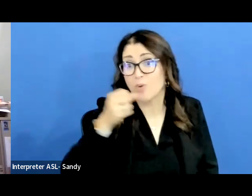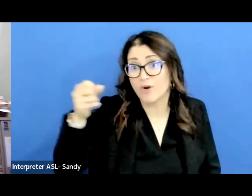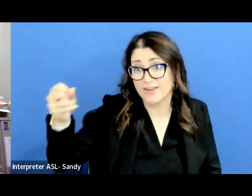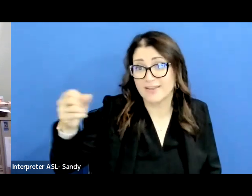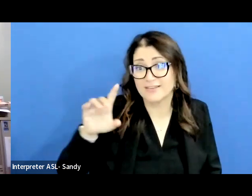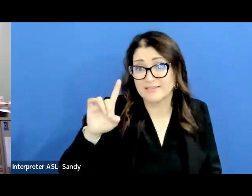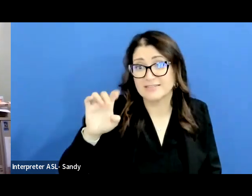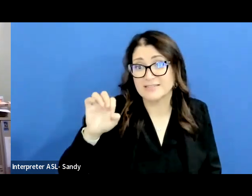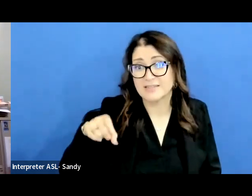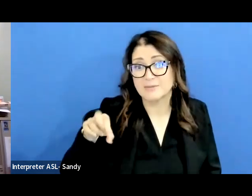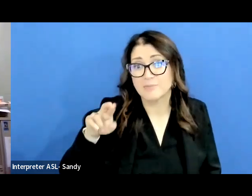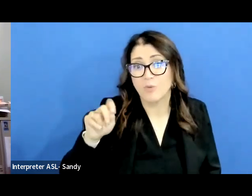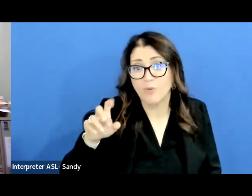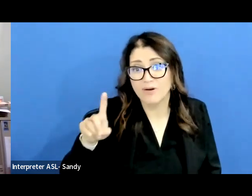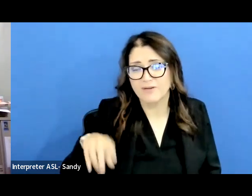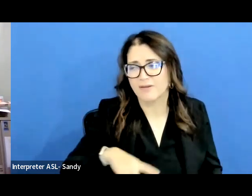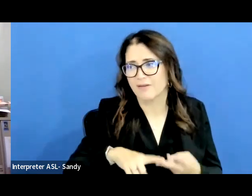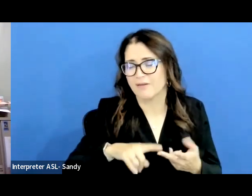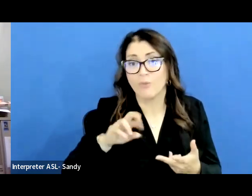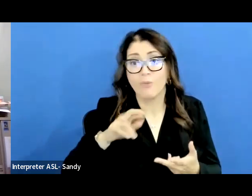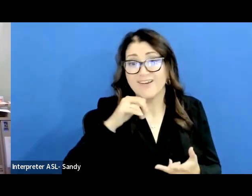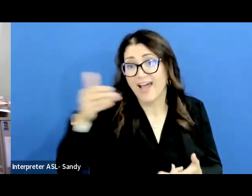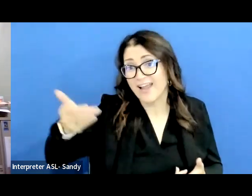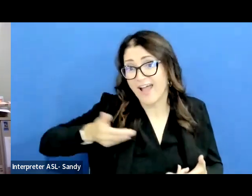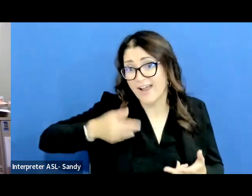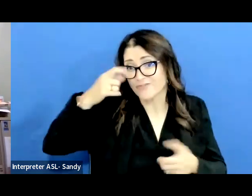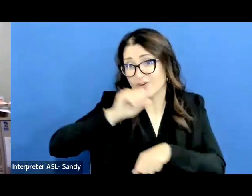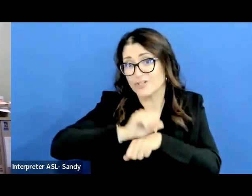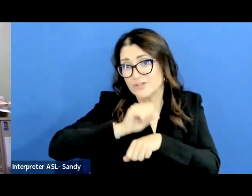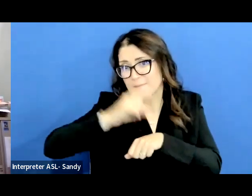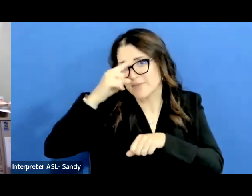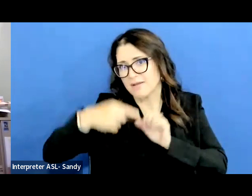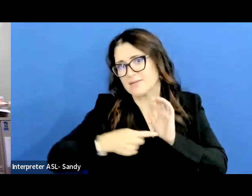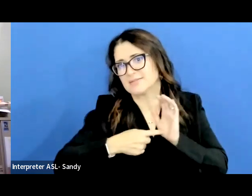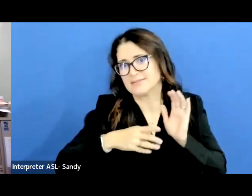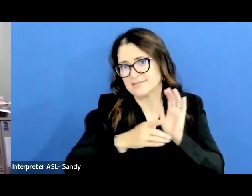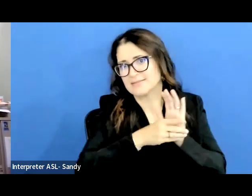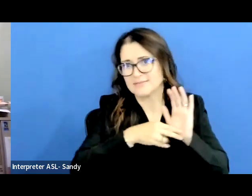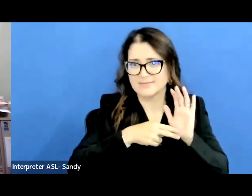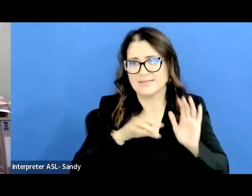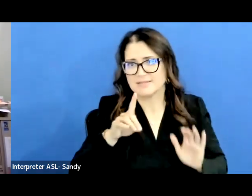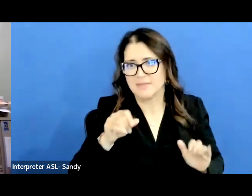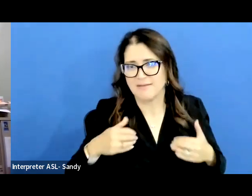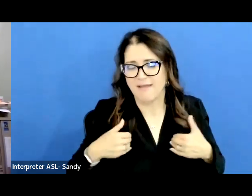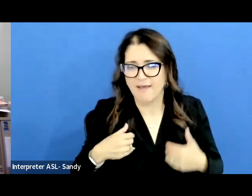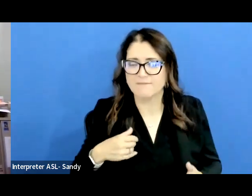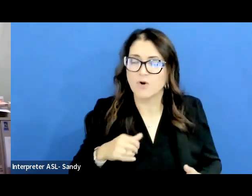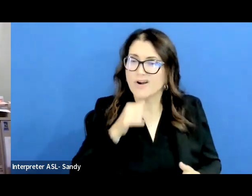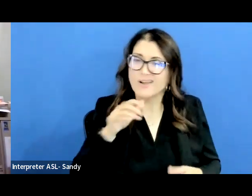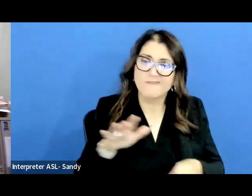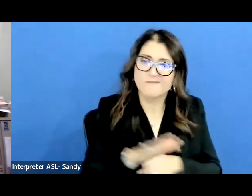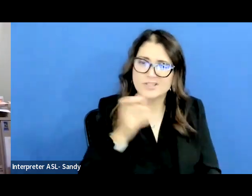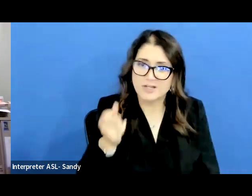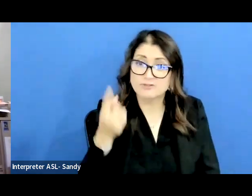deported or not being hired for jobs, and not fully understanding what